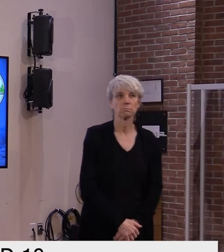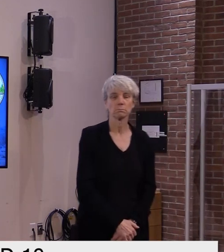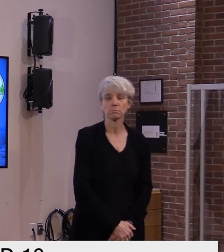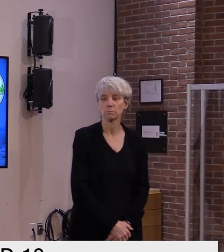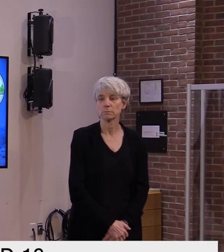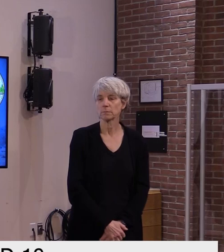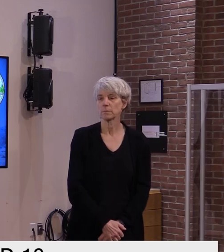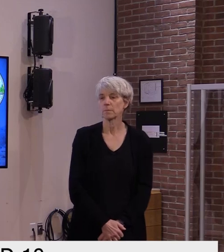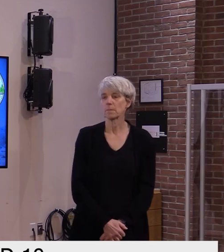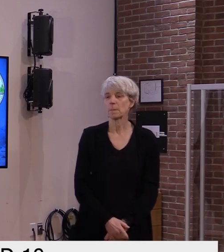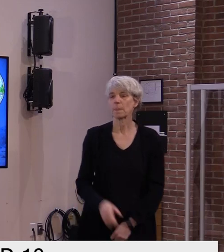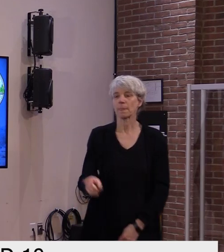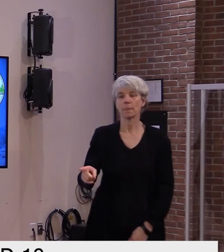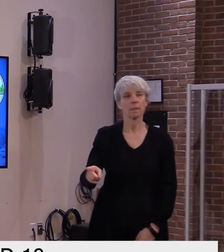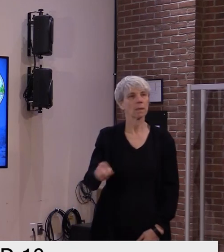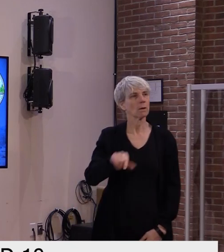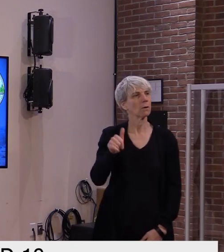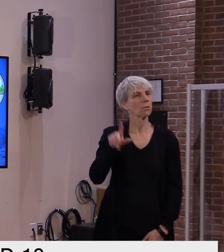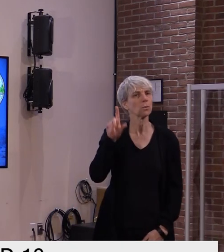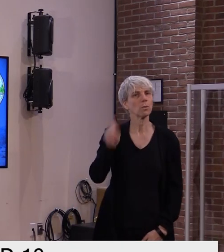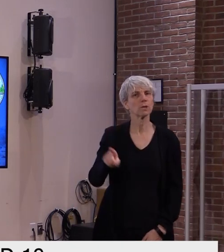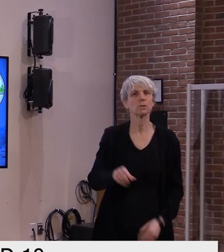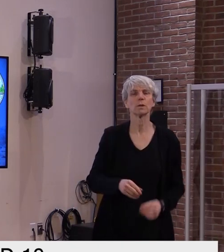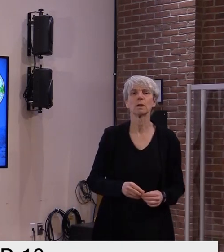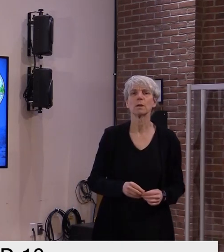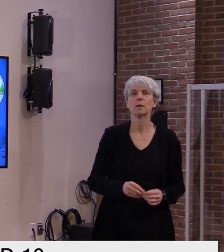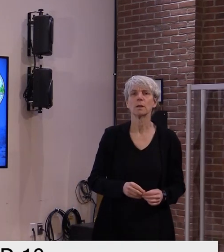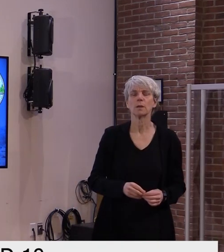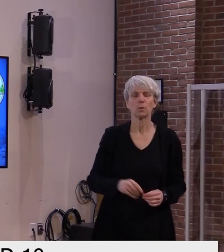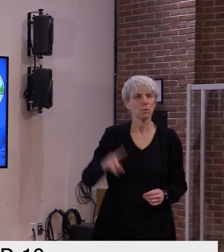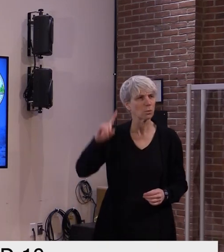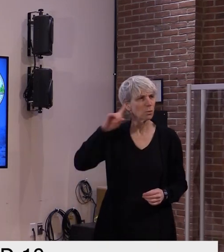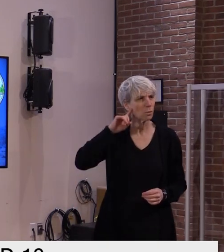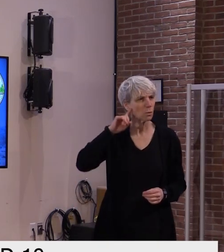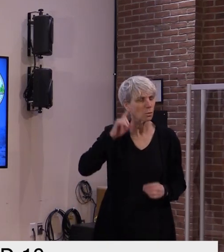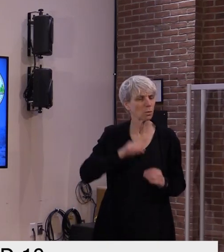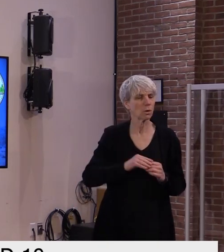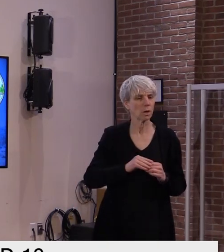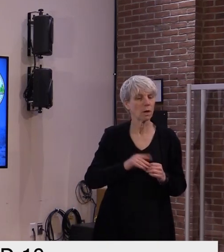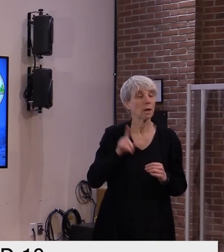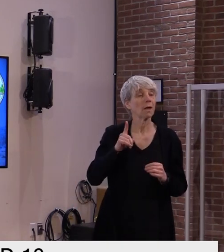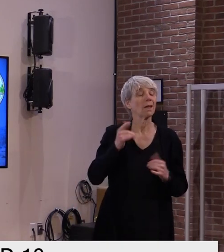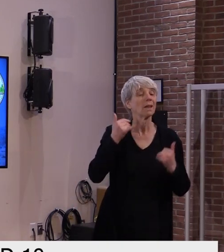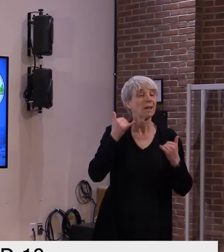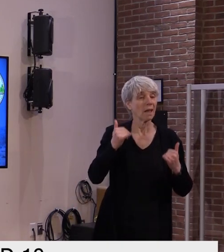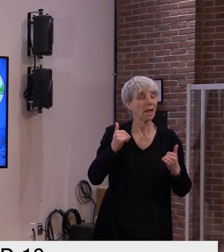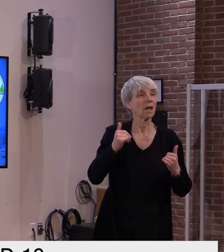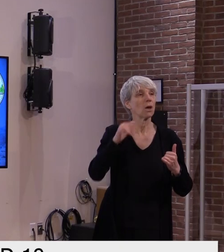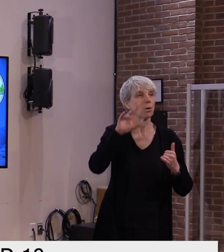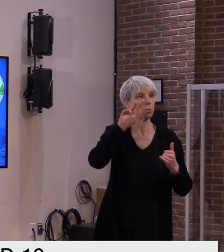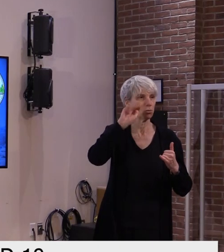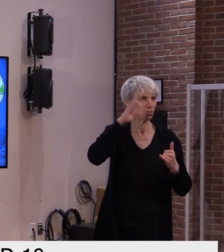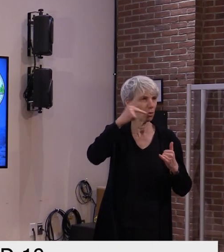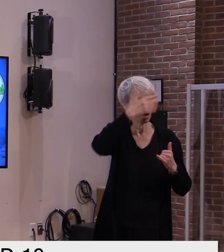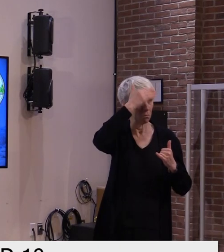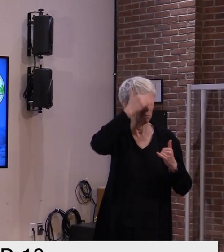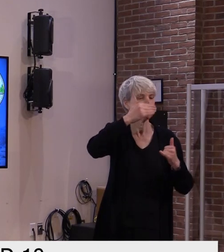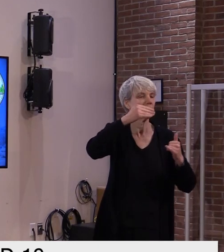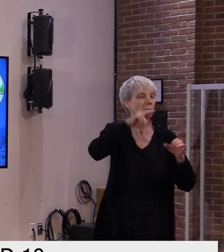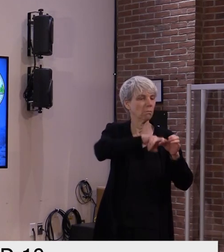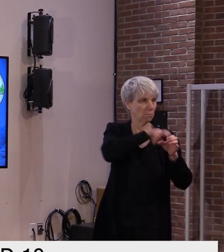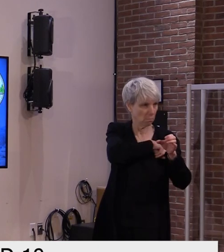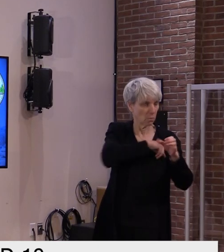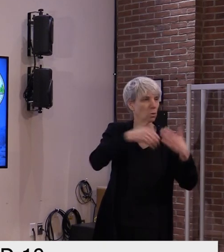I've also heard that there's a possibility that the new administration will be releasing much